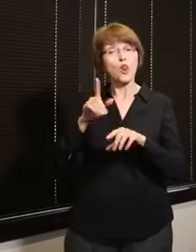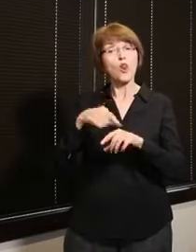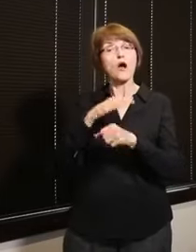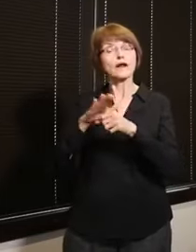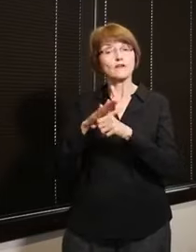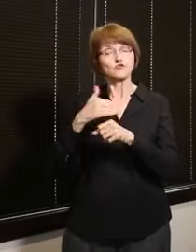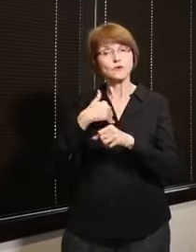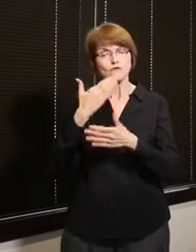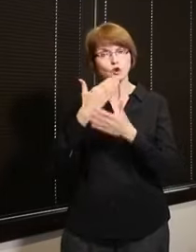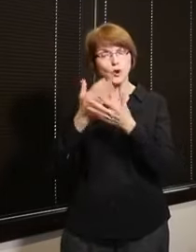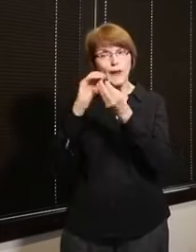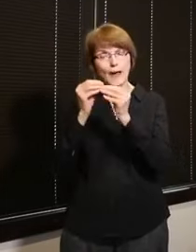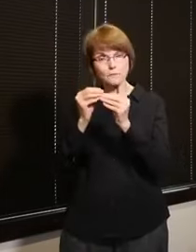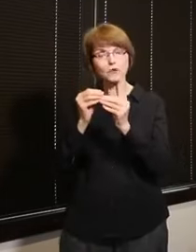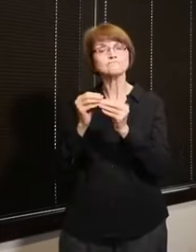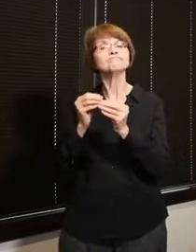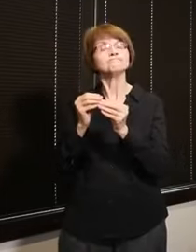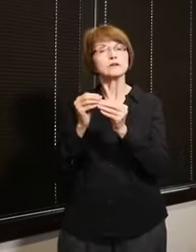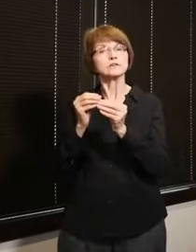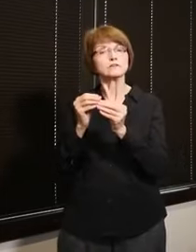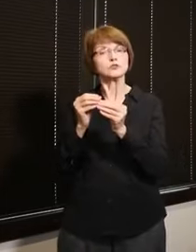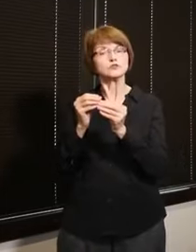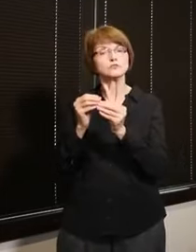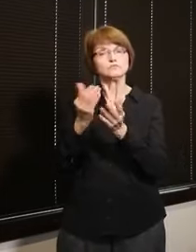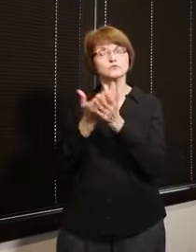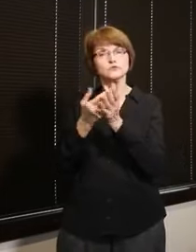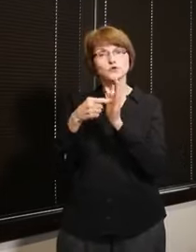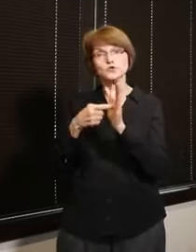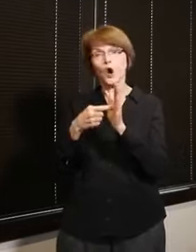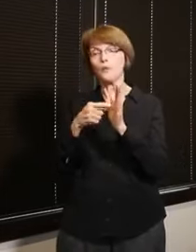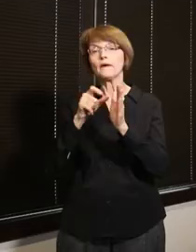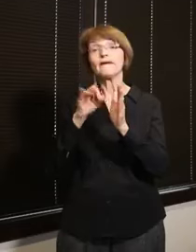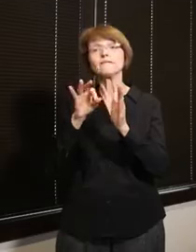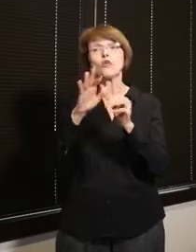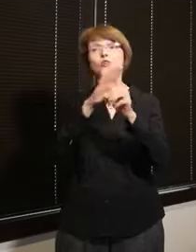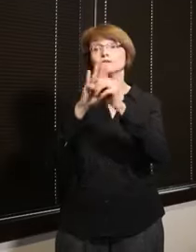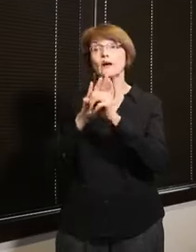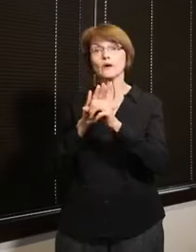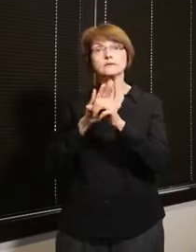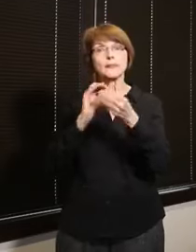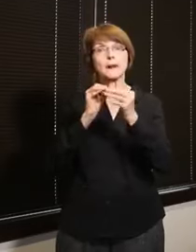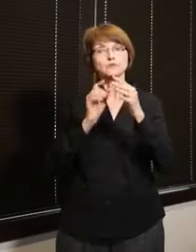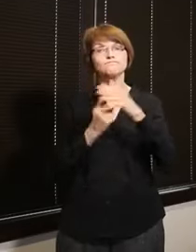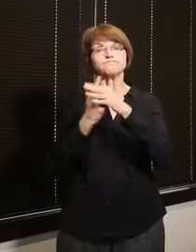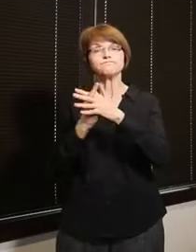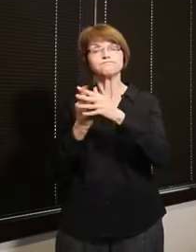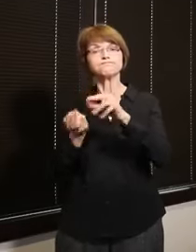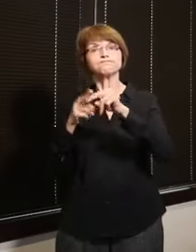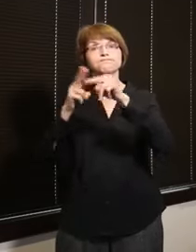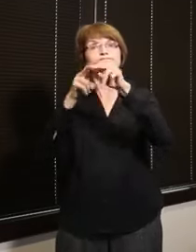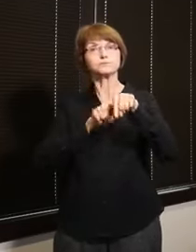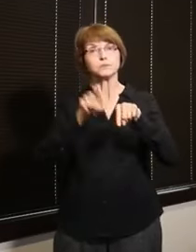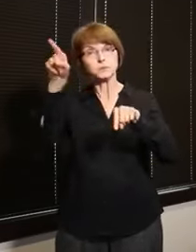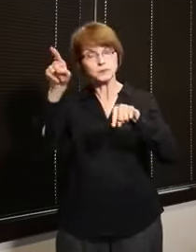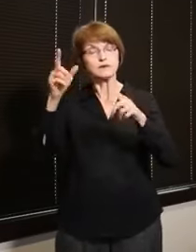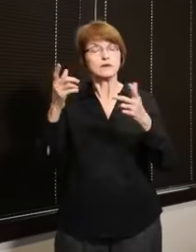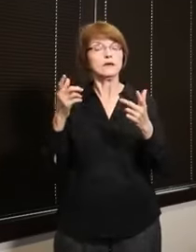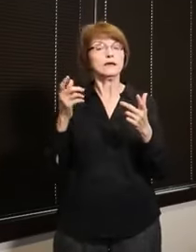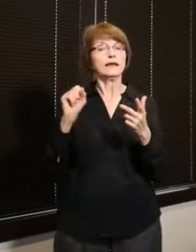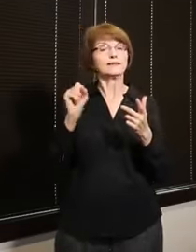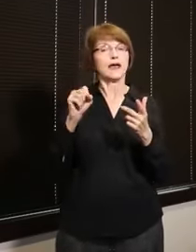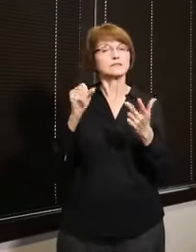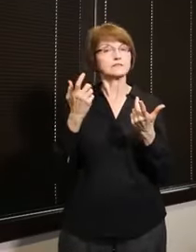data to indicate whether there have been spikes of cases in any of those locations? So they have been